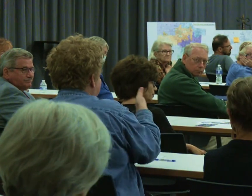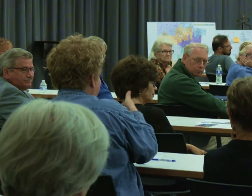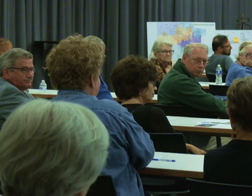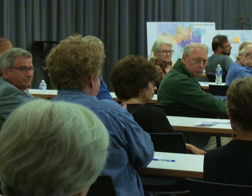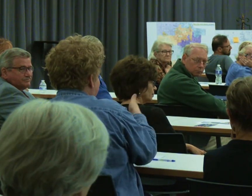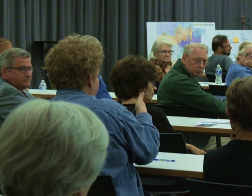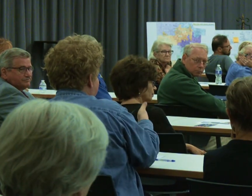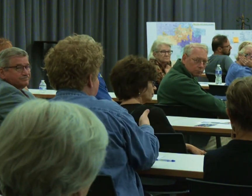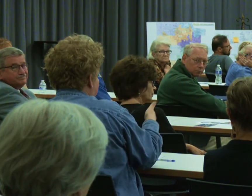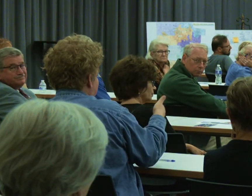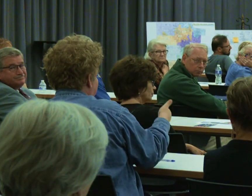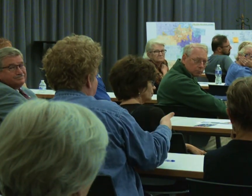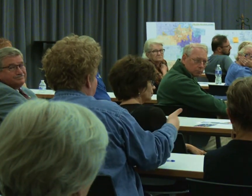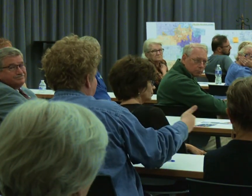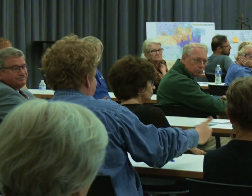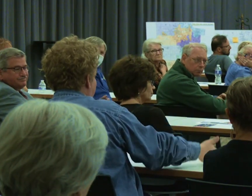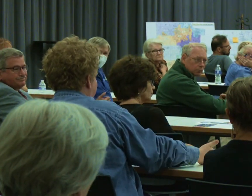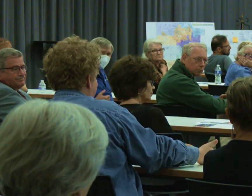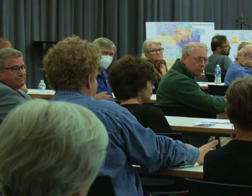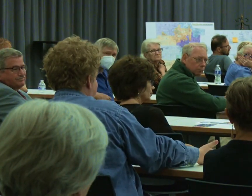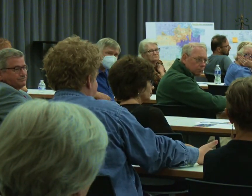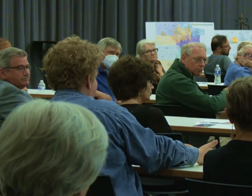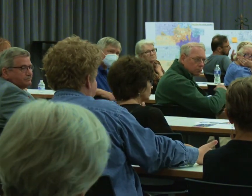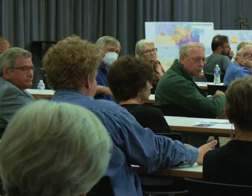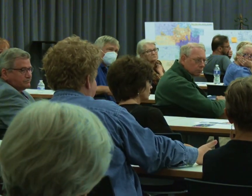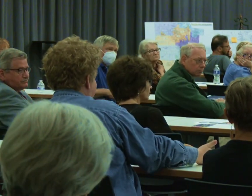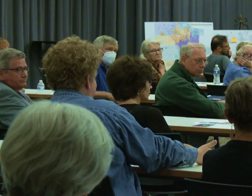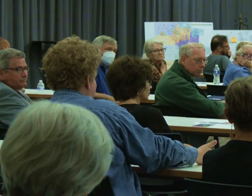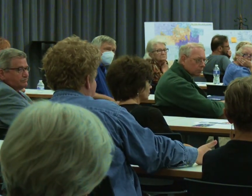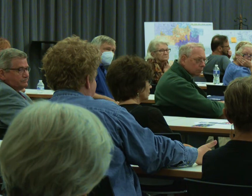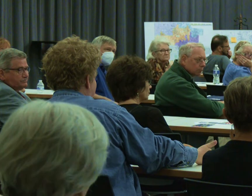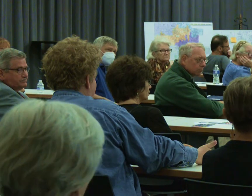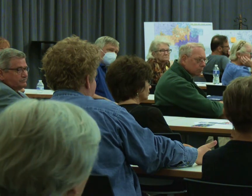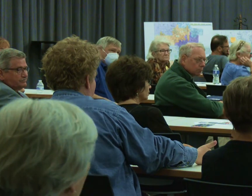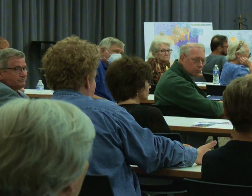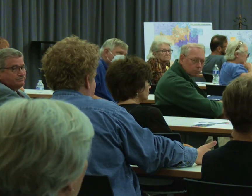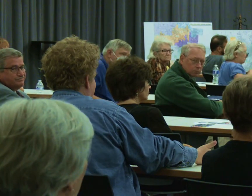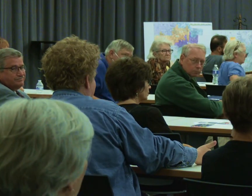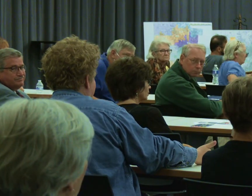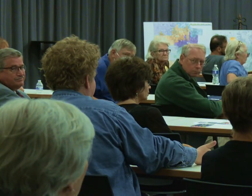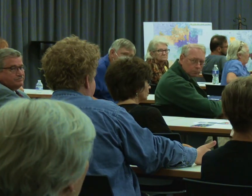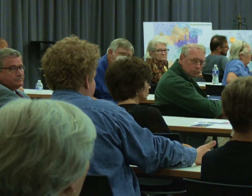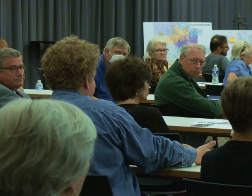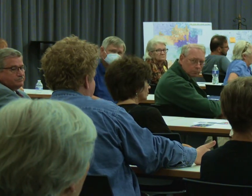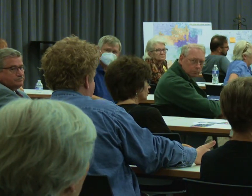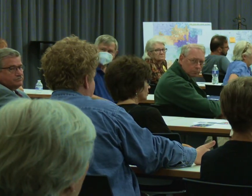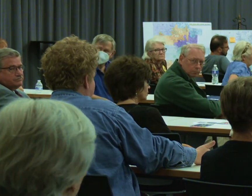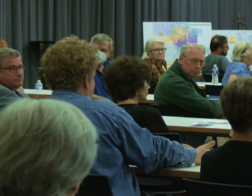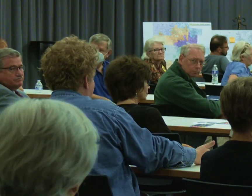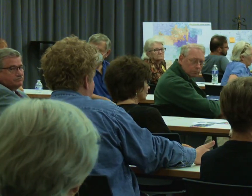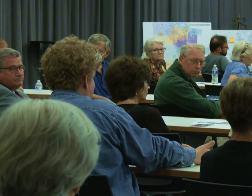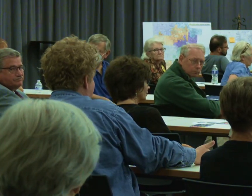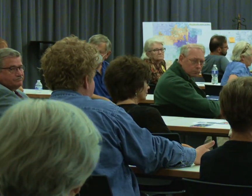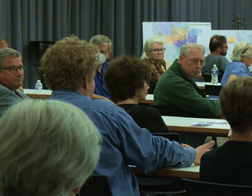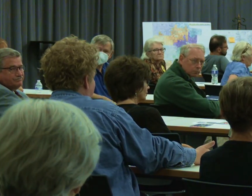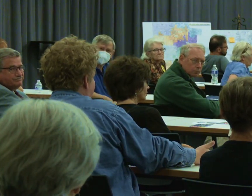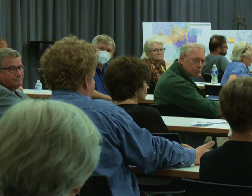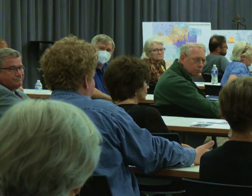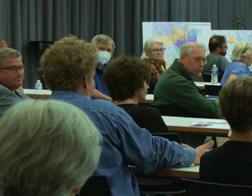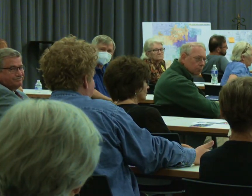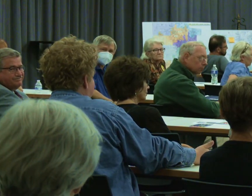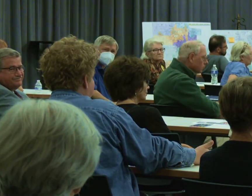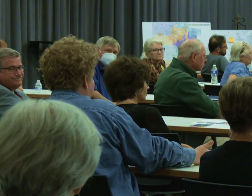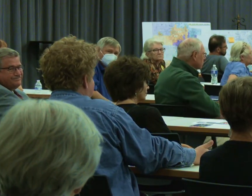guidelines, how do you make sure you follow the guidelines this next time? Like, throw them in their face, print paper copies of them?